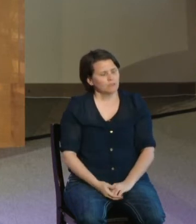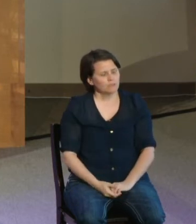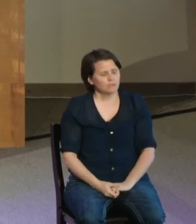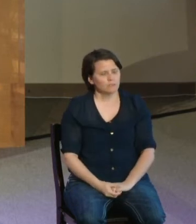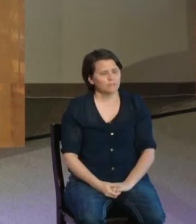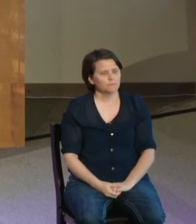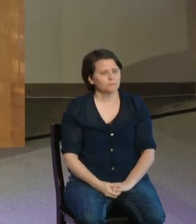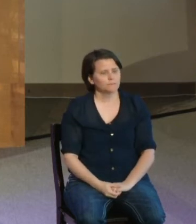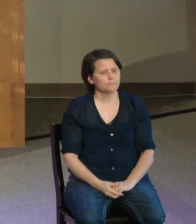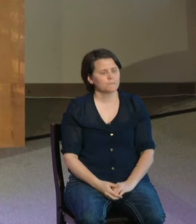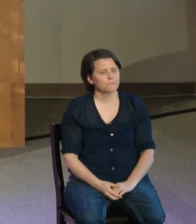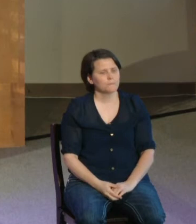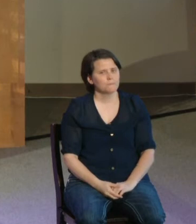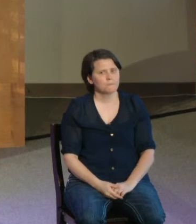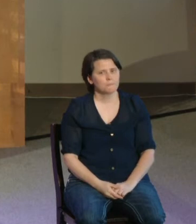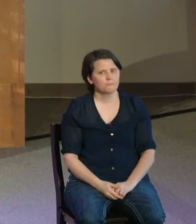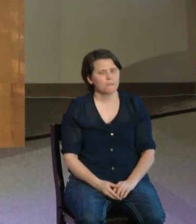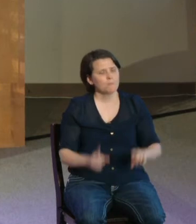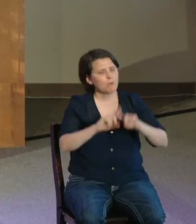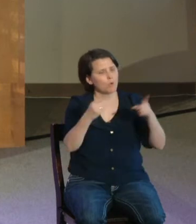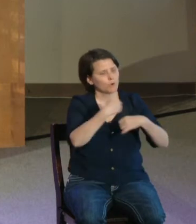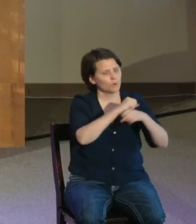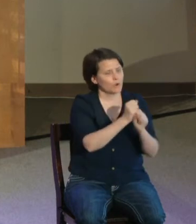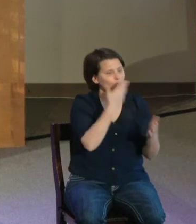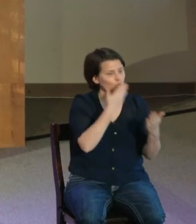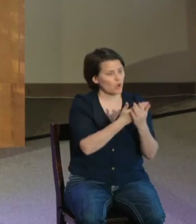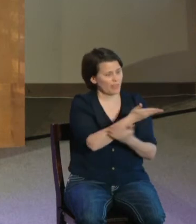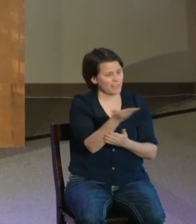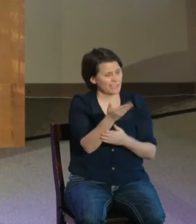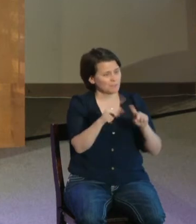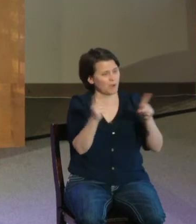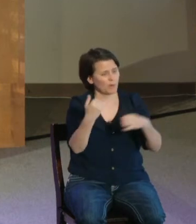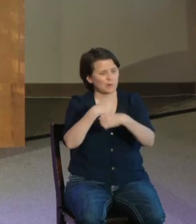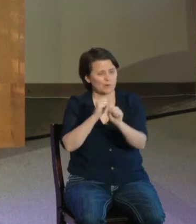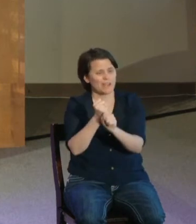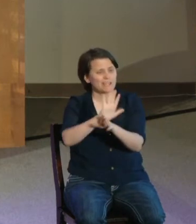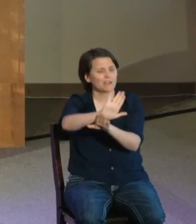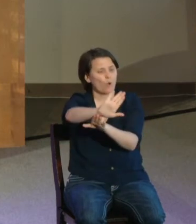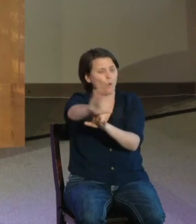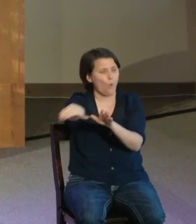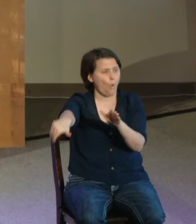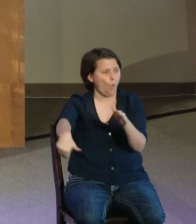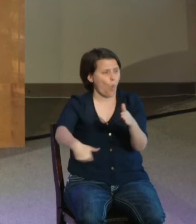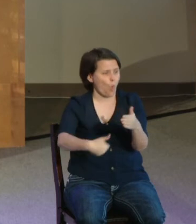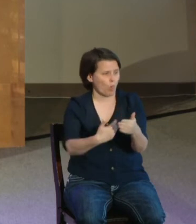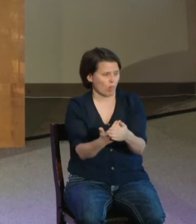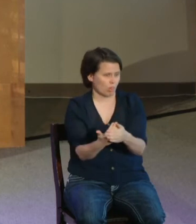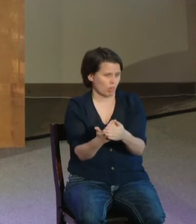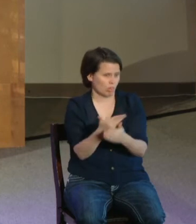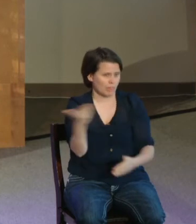But we're not only creating what we think are good things, we're creating all of it, my friends. And